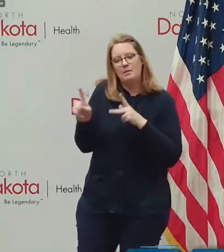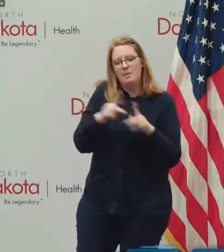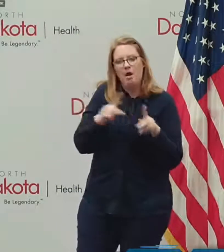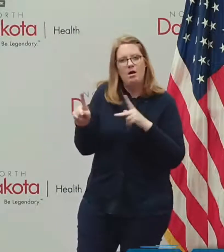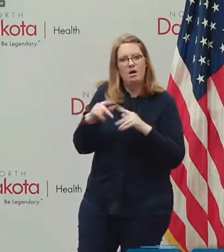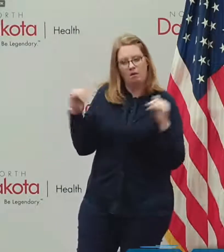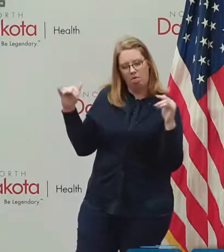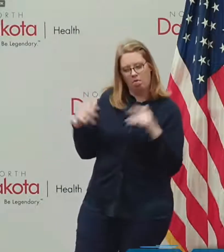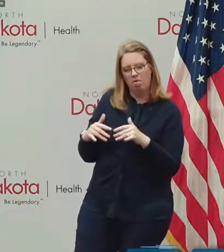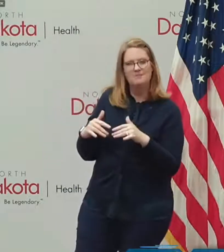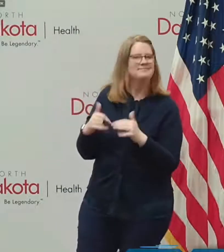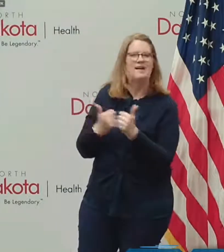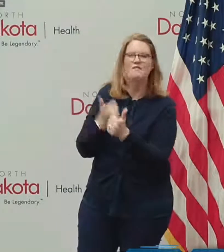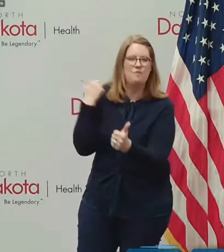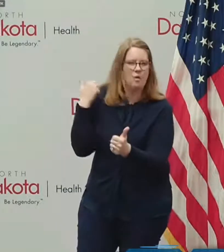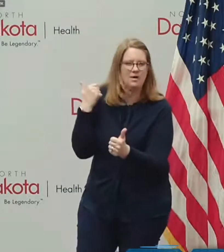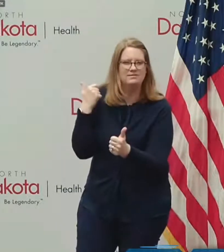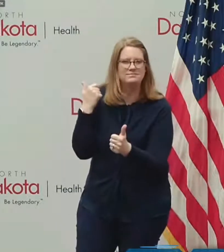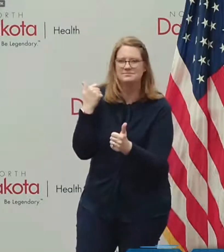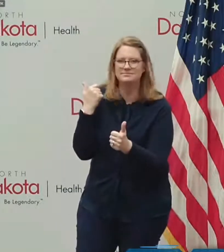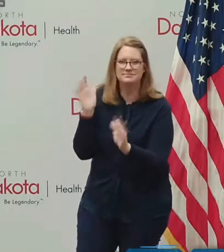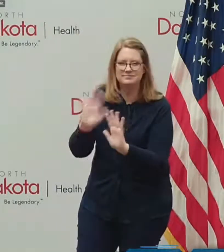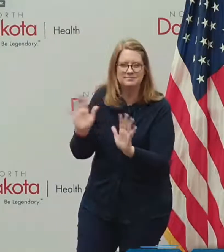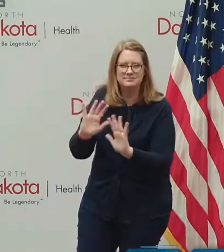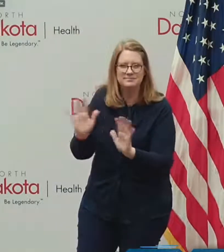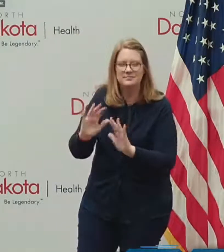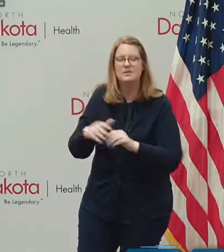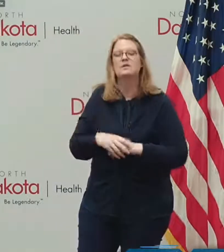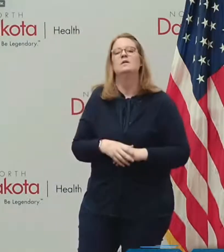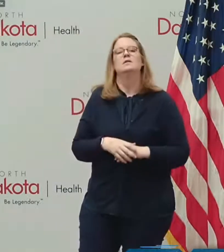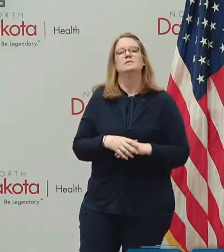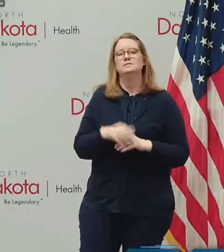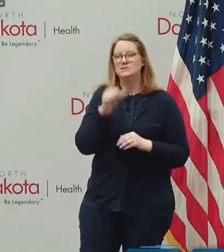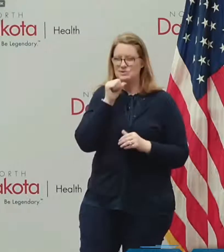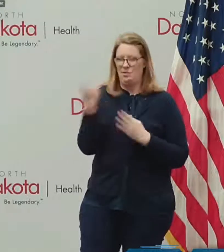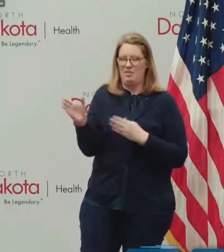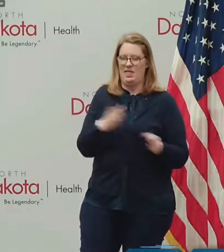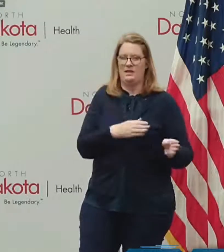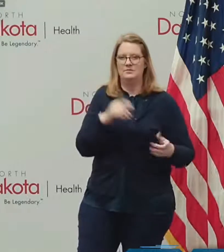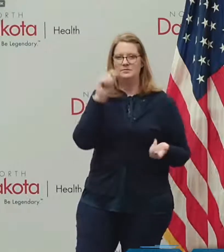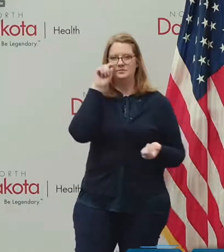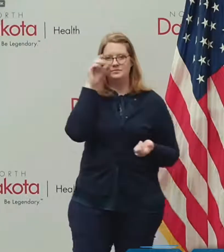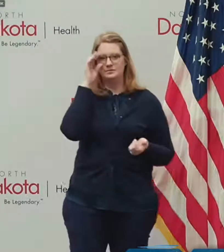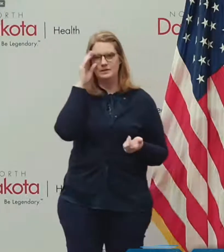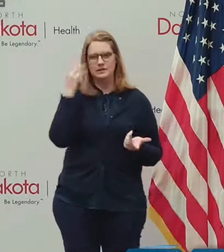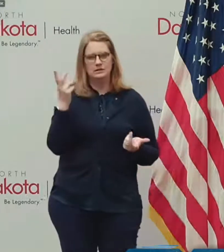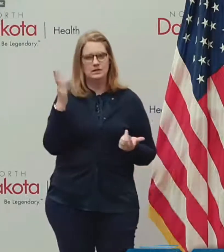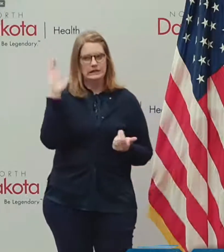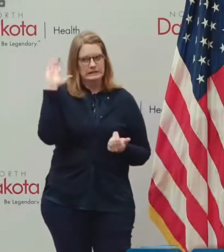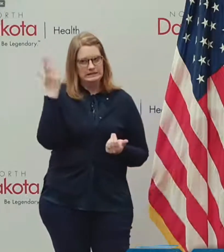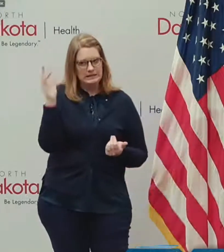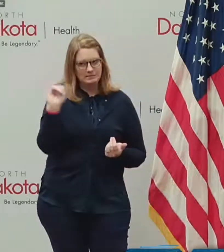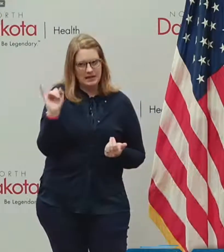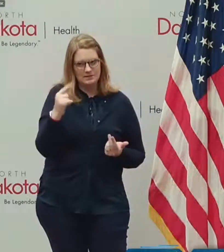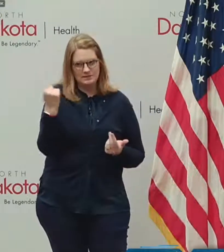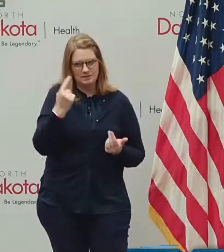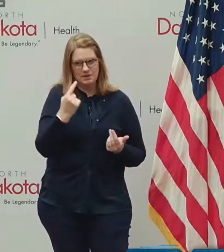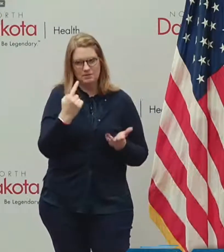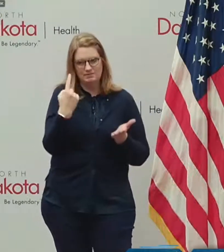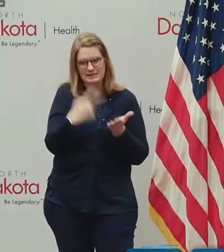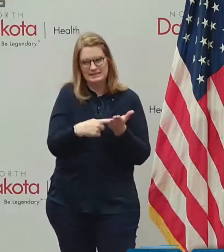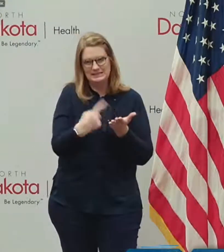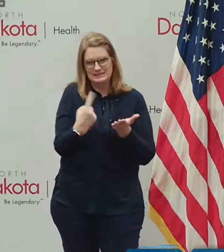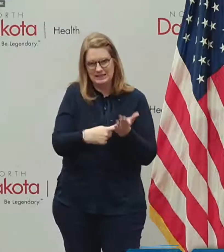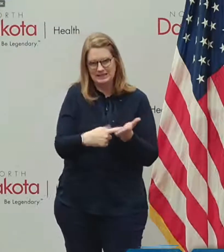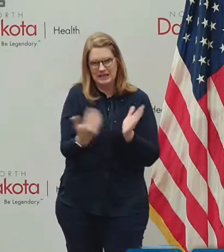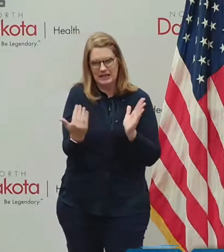as an alternative to avoiding crowds in public. Now, does that sound like something we've been talking about for 7 months?